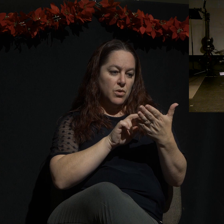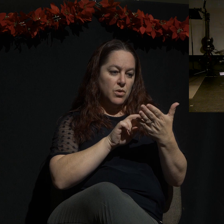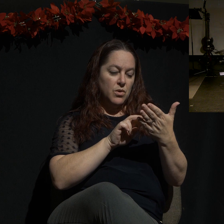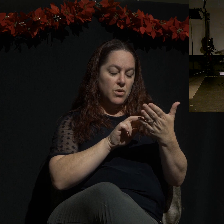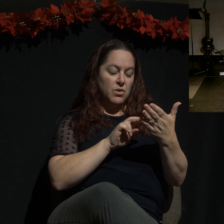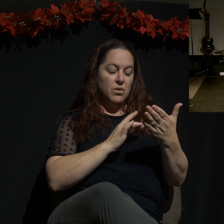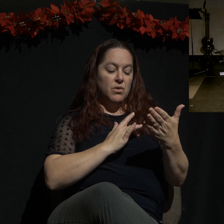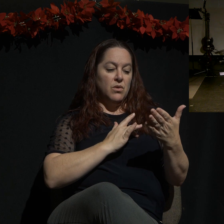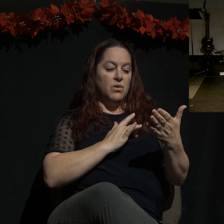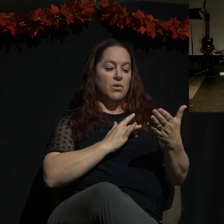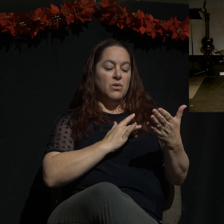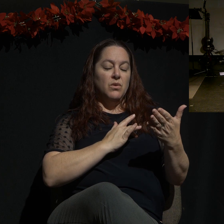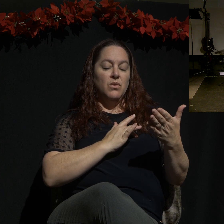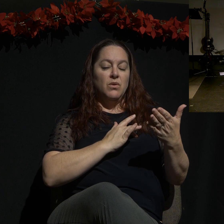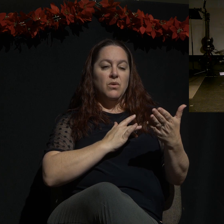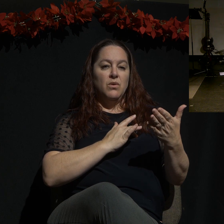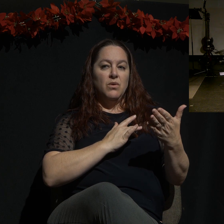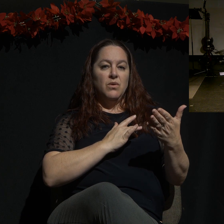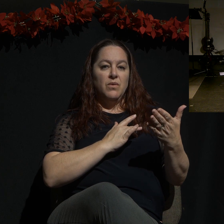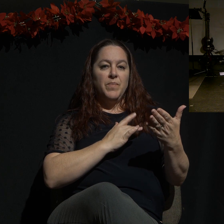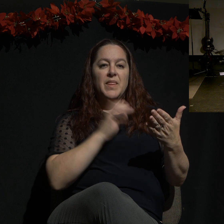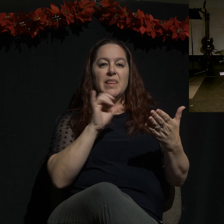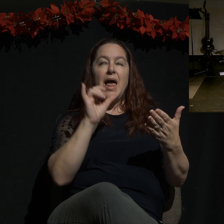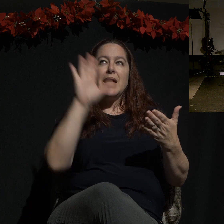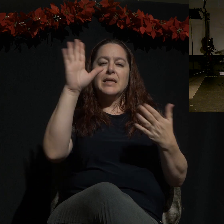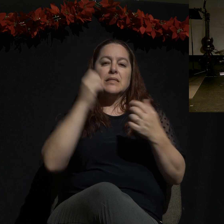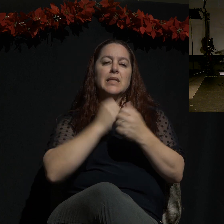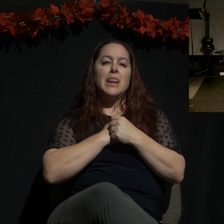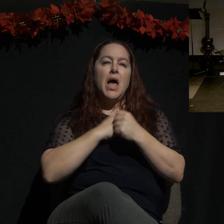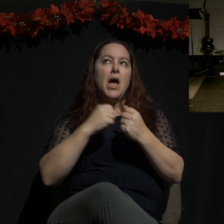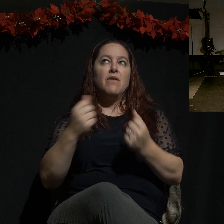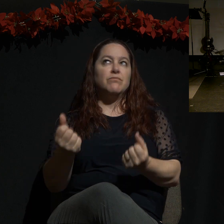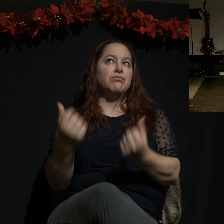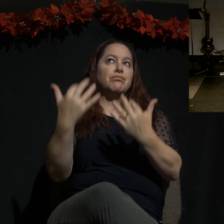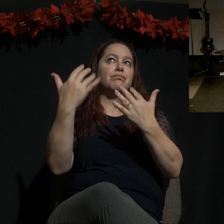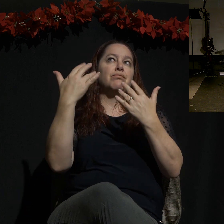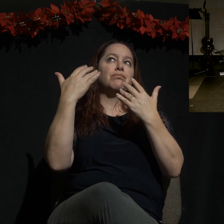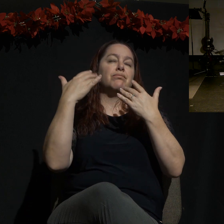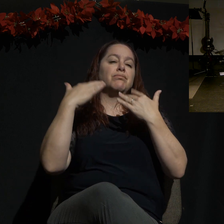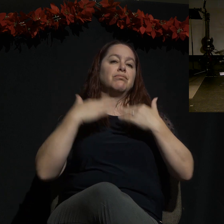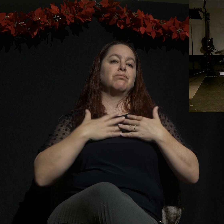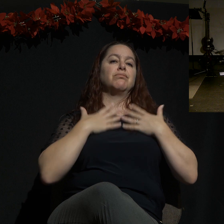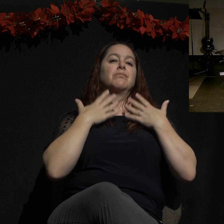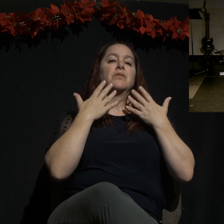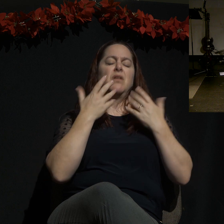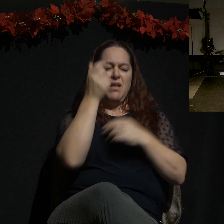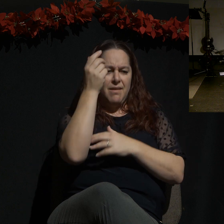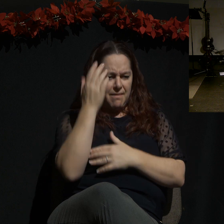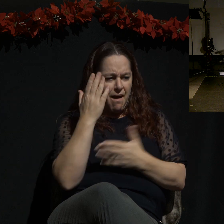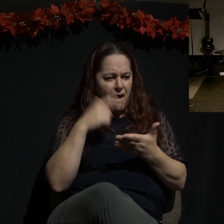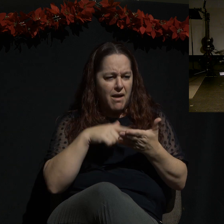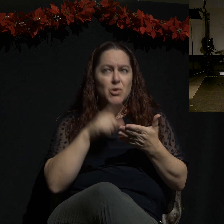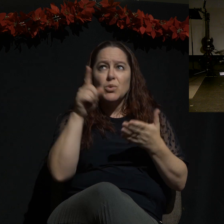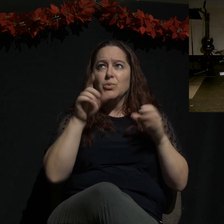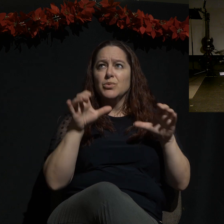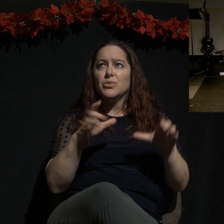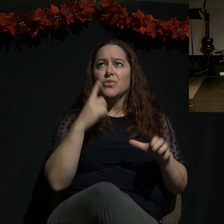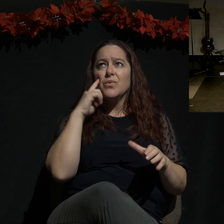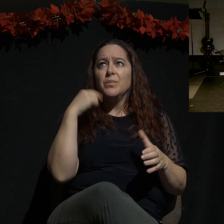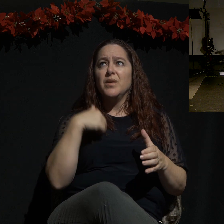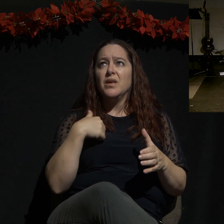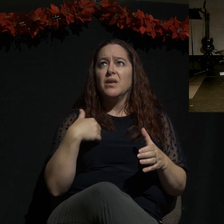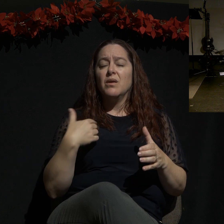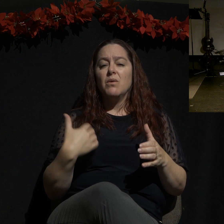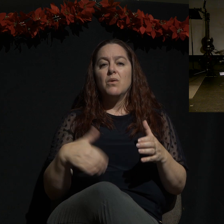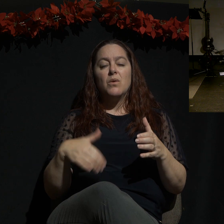just like waves of his love come over you, and you think, God, this is what you did for me.